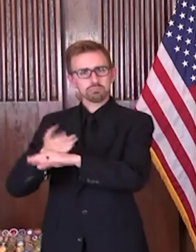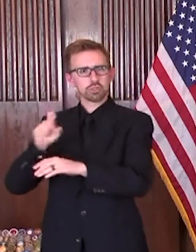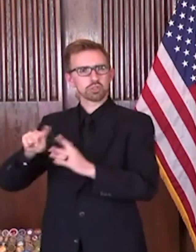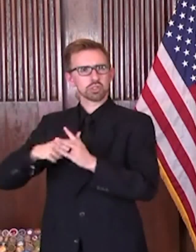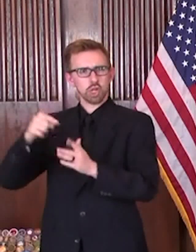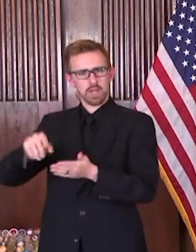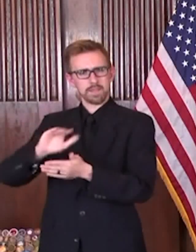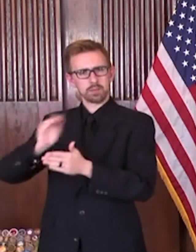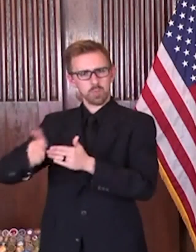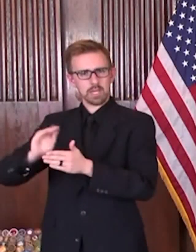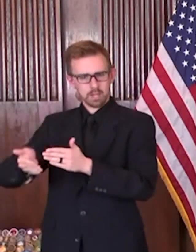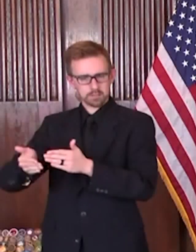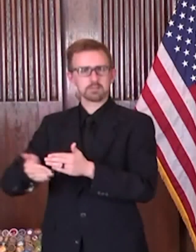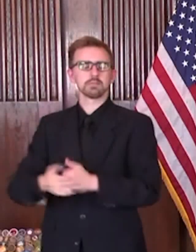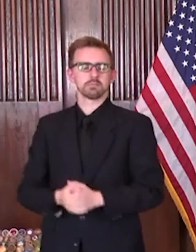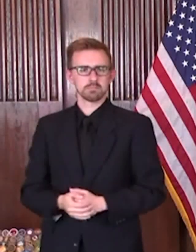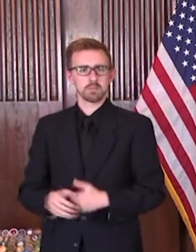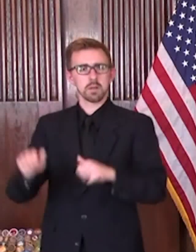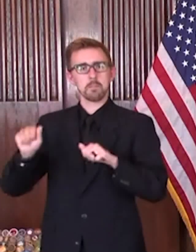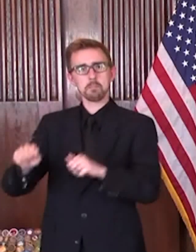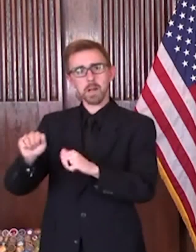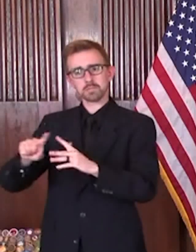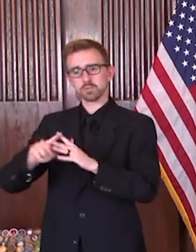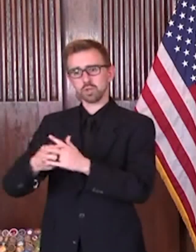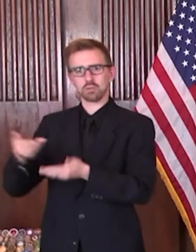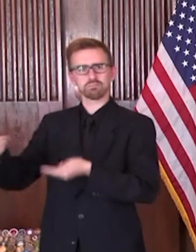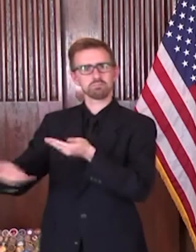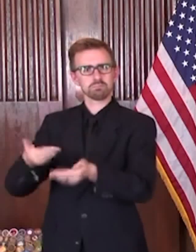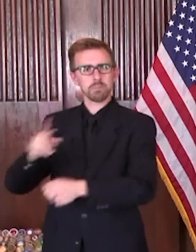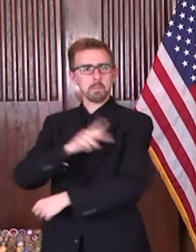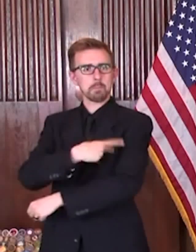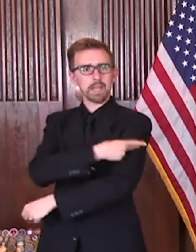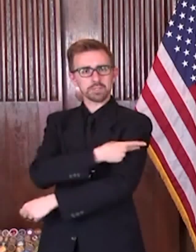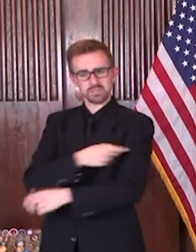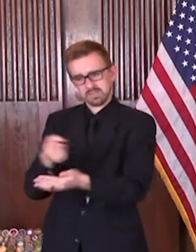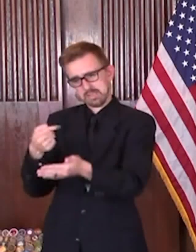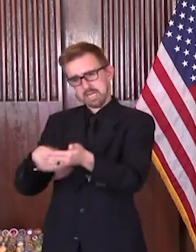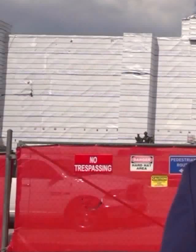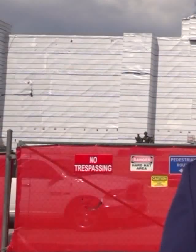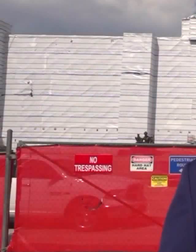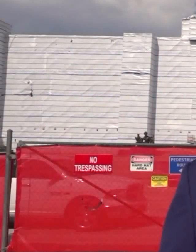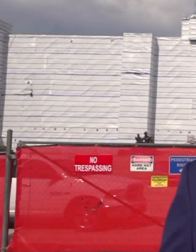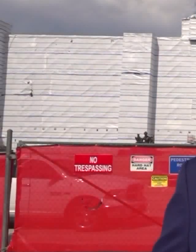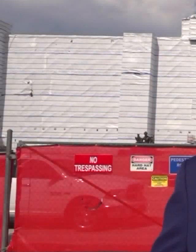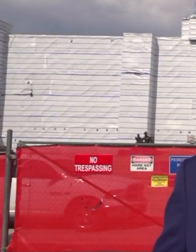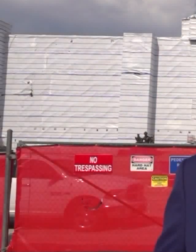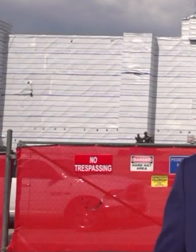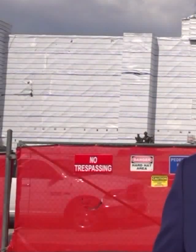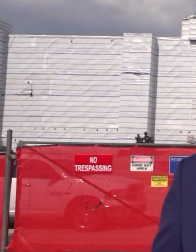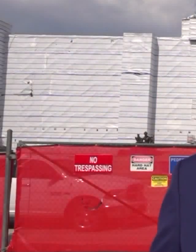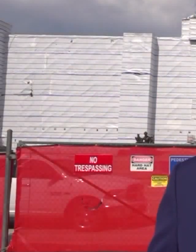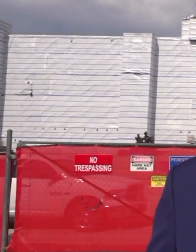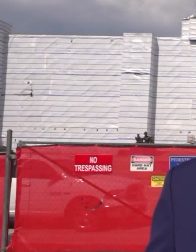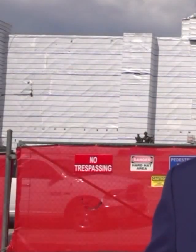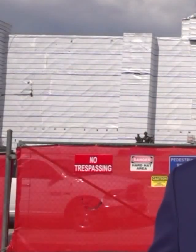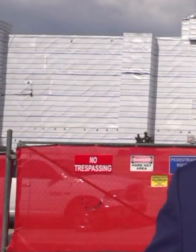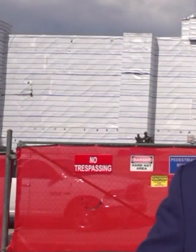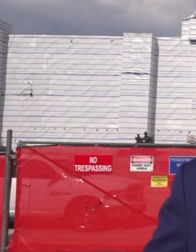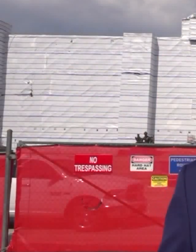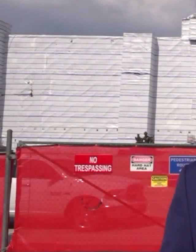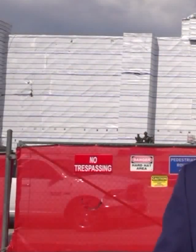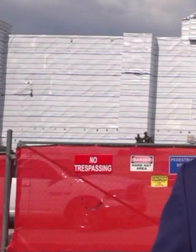weekend and have the potential to start accepting patients as early as next week. The other big news here at the